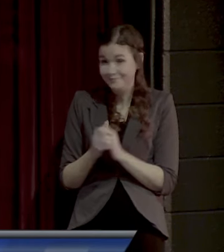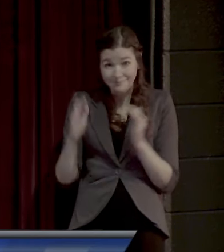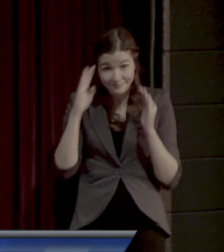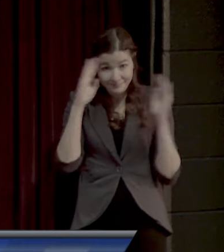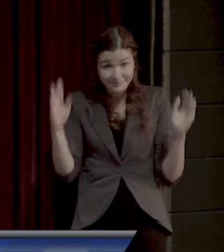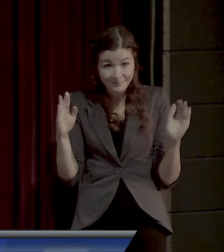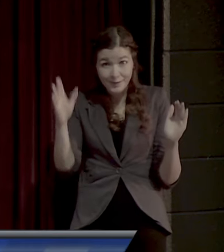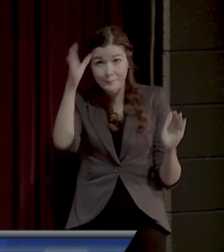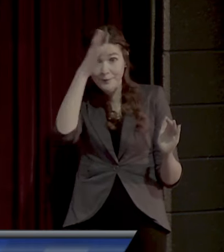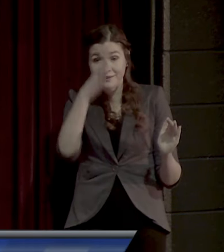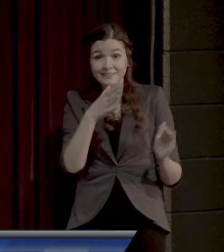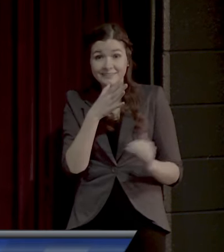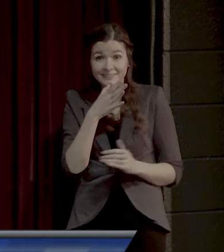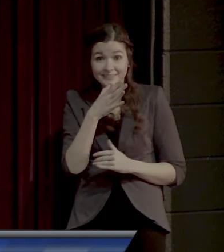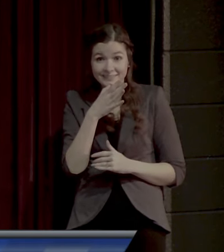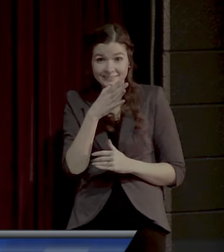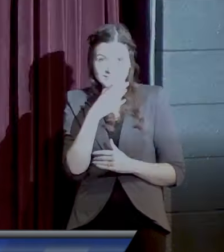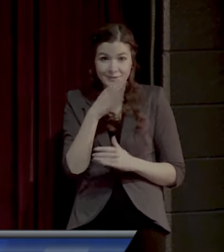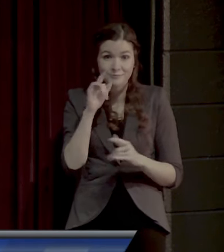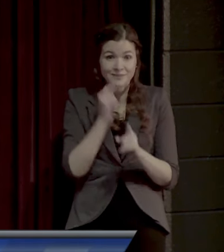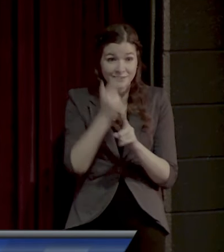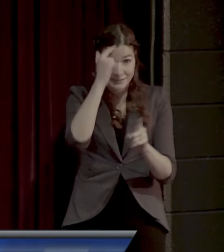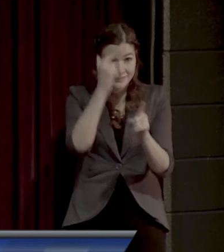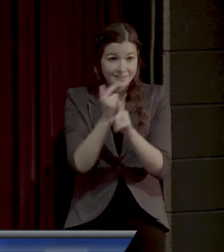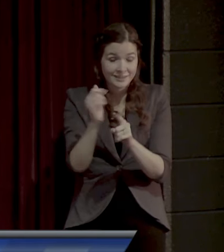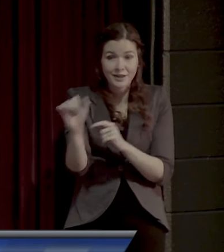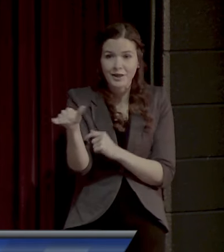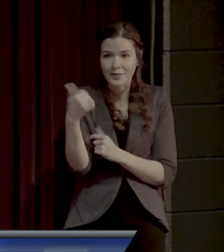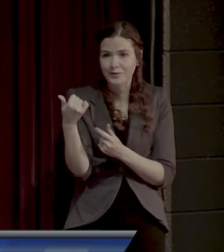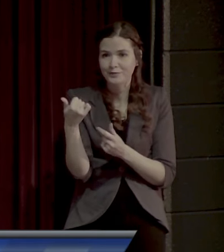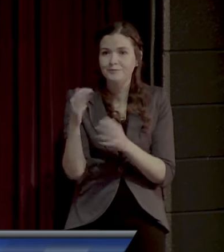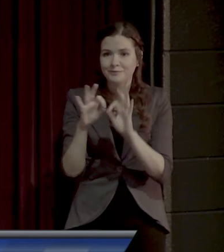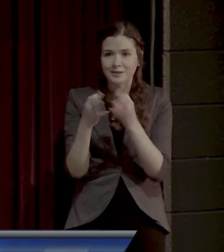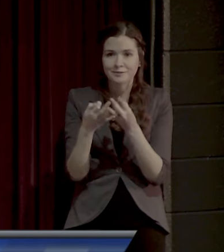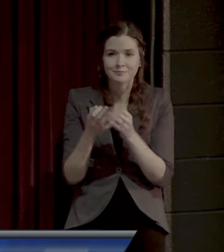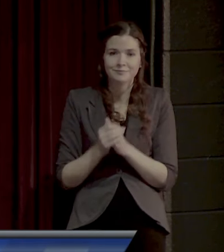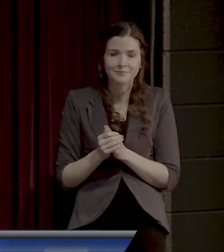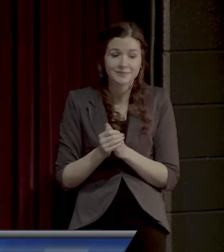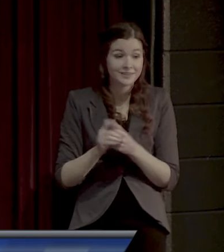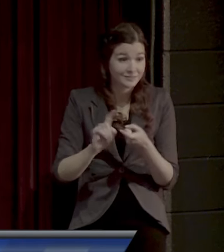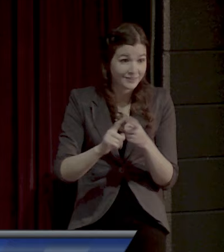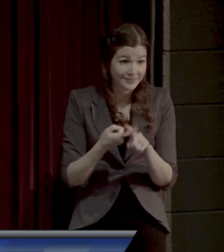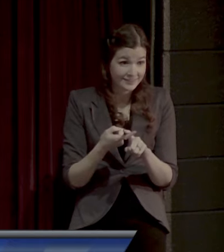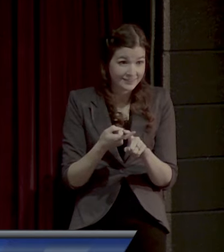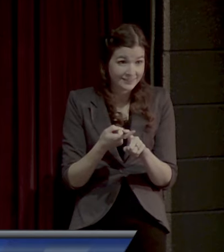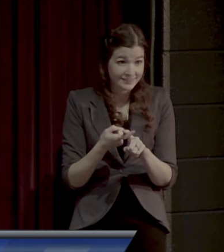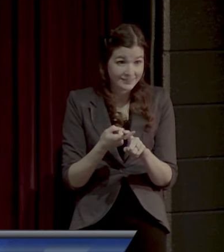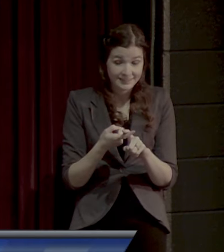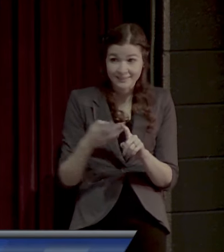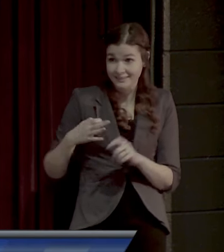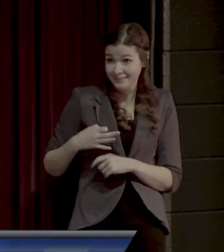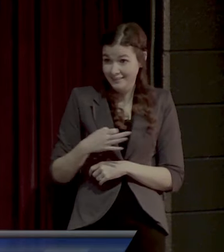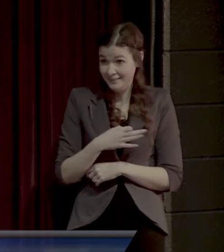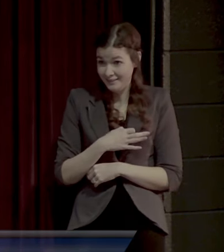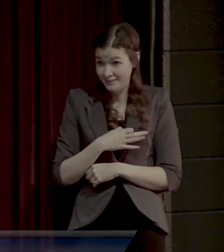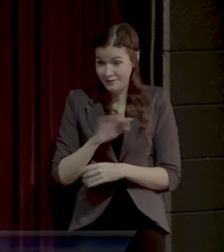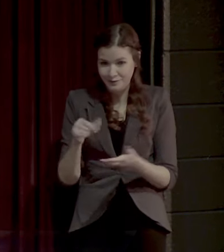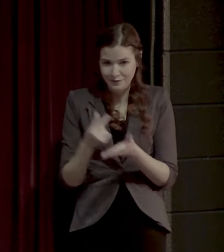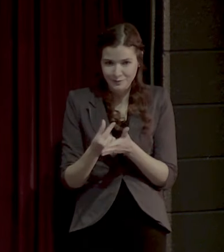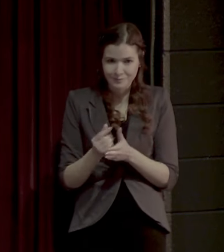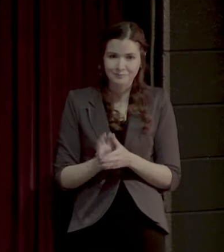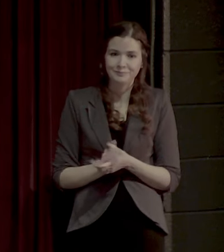Hello to parents, siblings, other relatives, friends, faculty, and